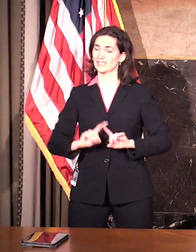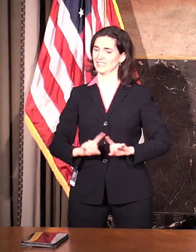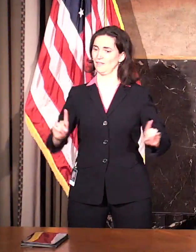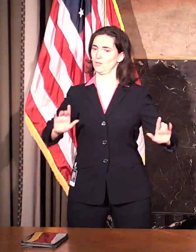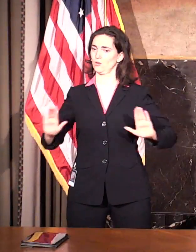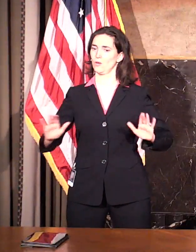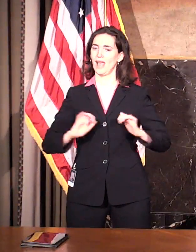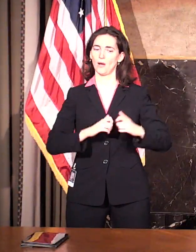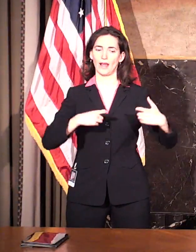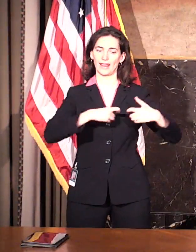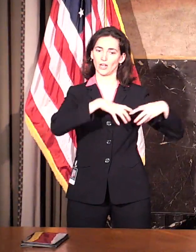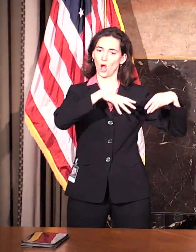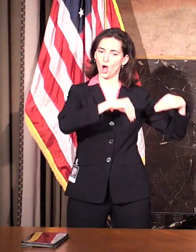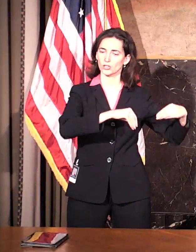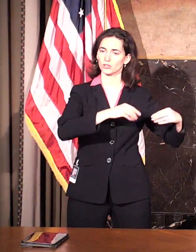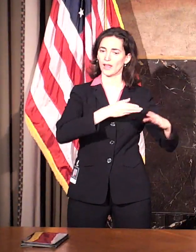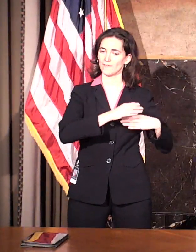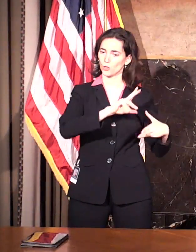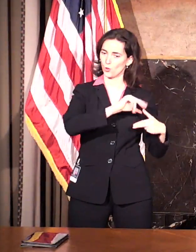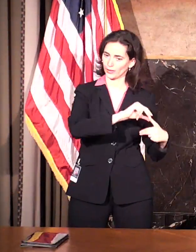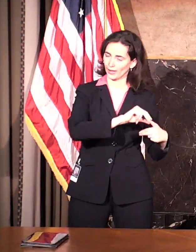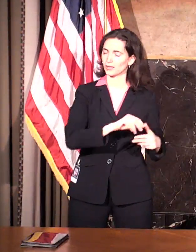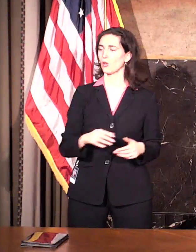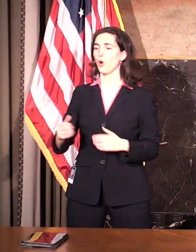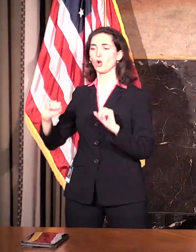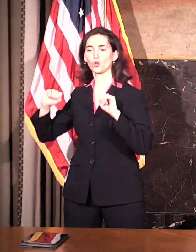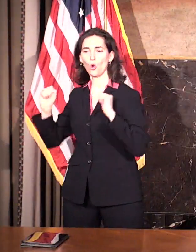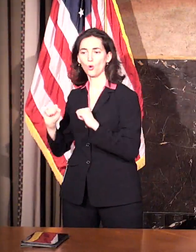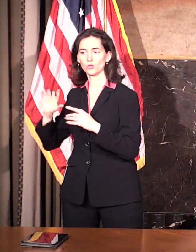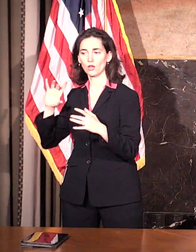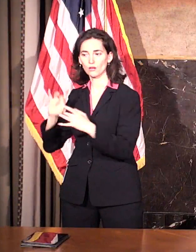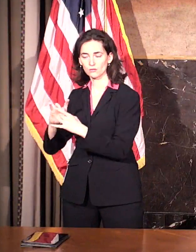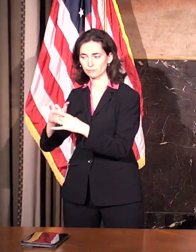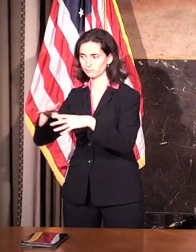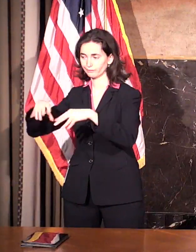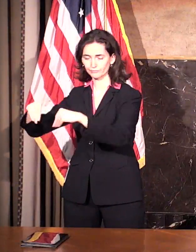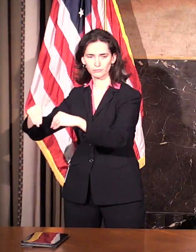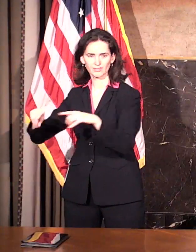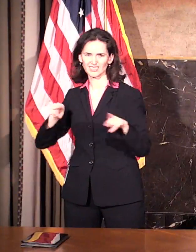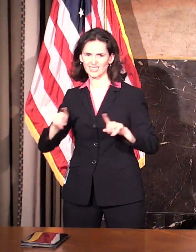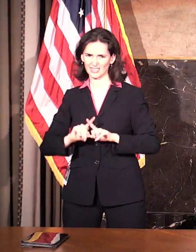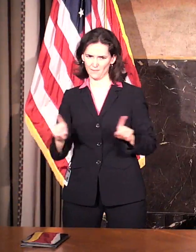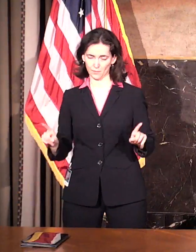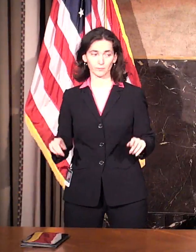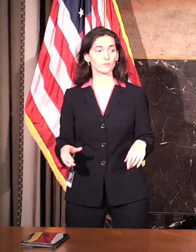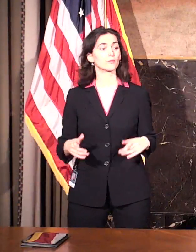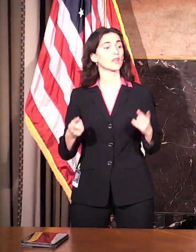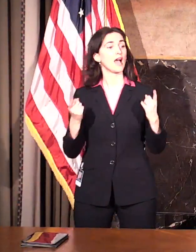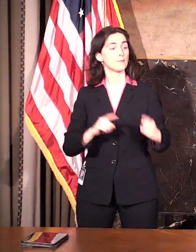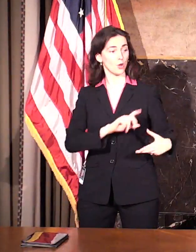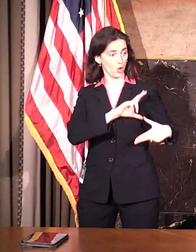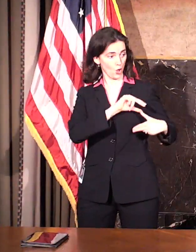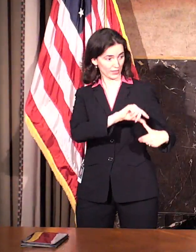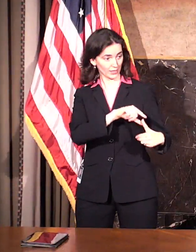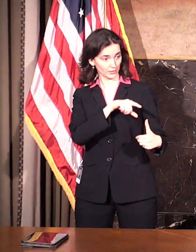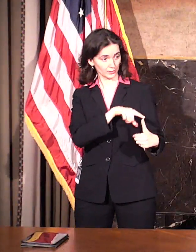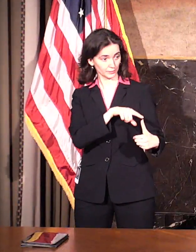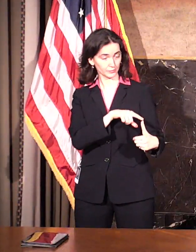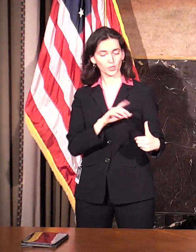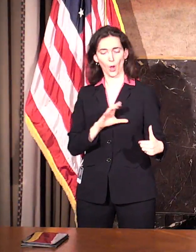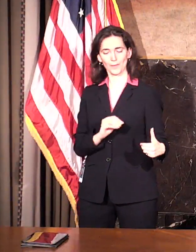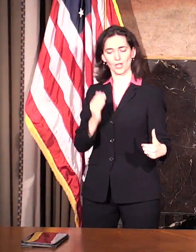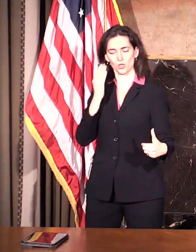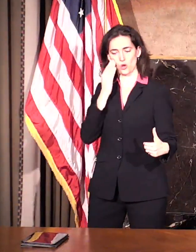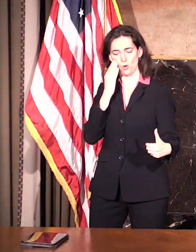however. There are times after a hurricane where the companies know that when they